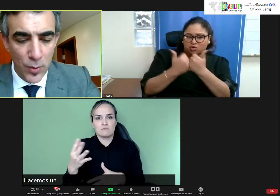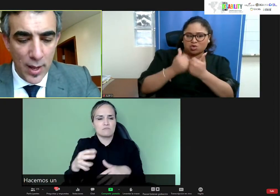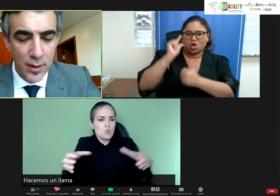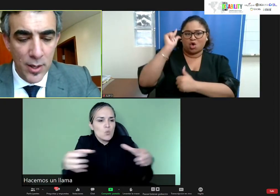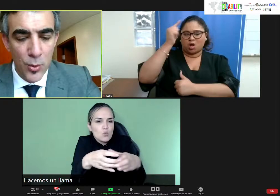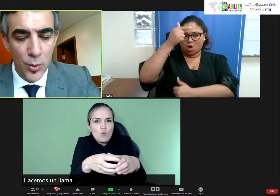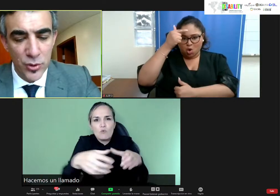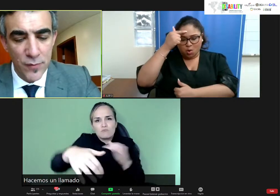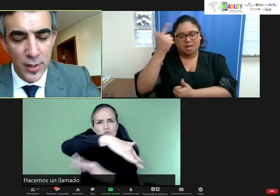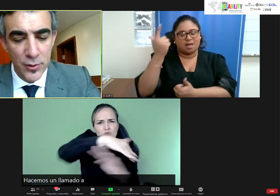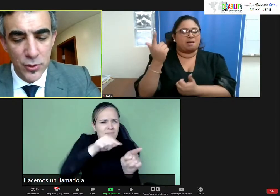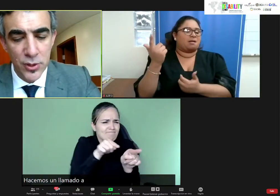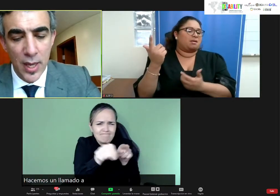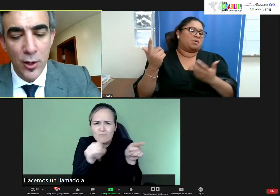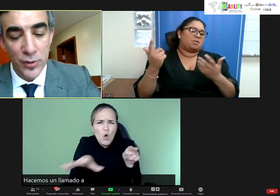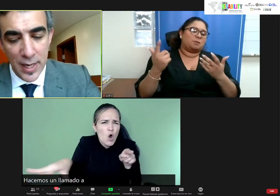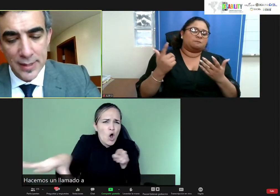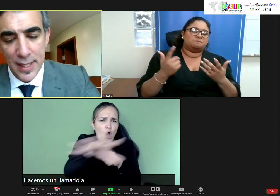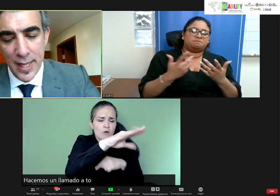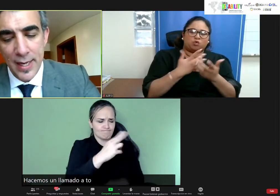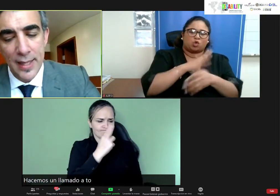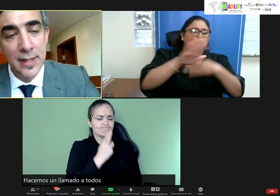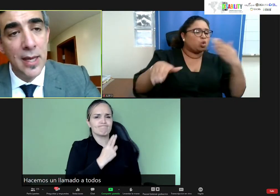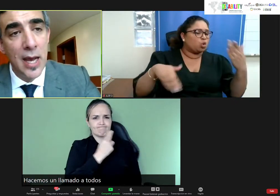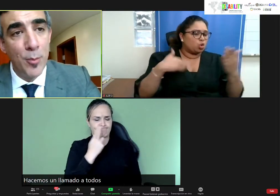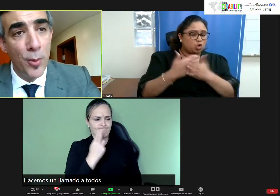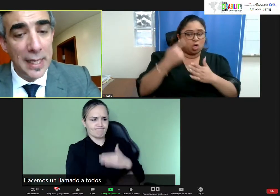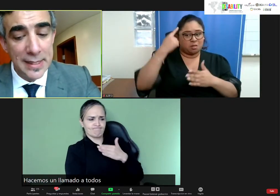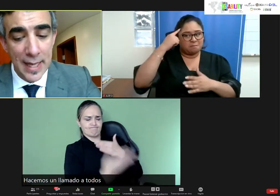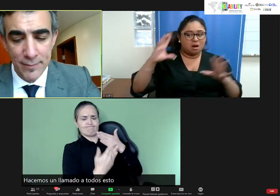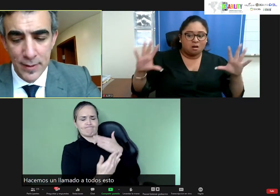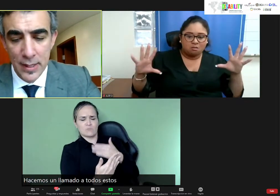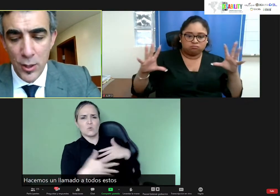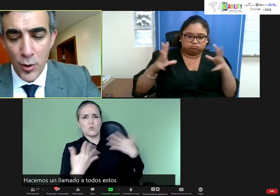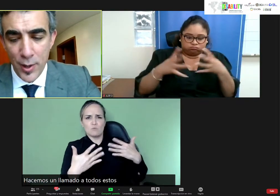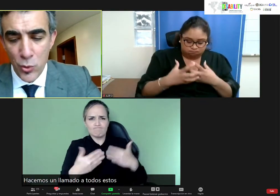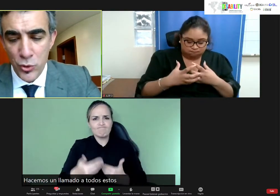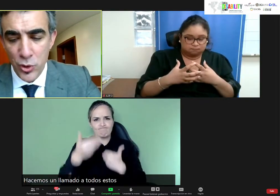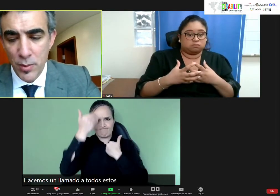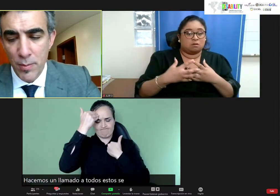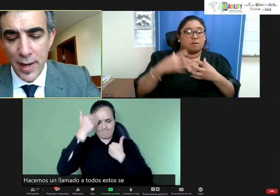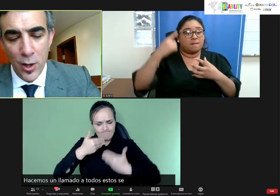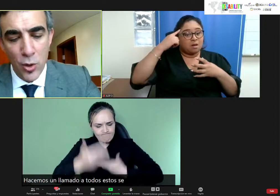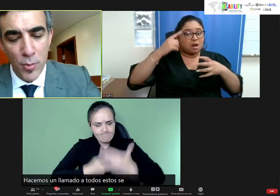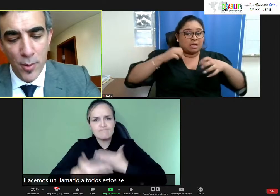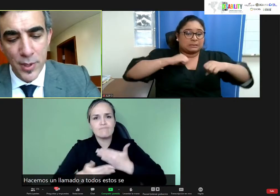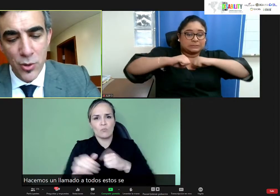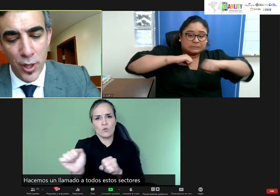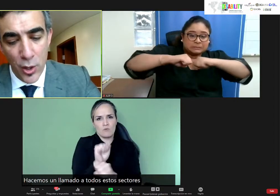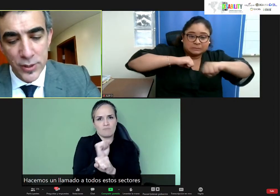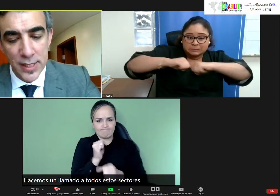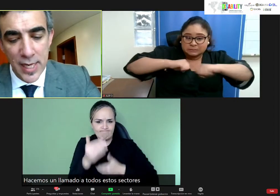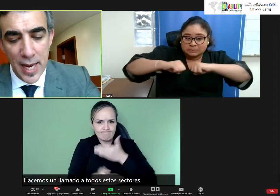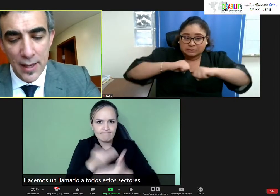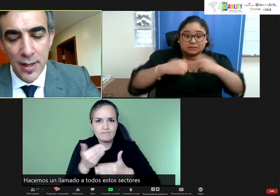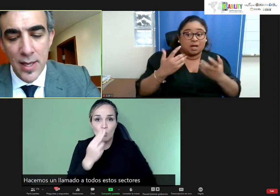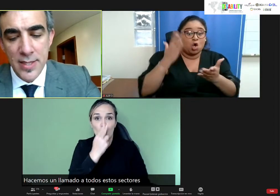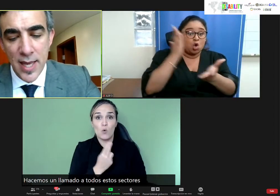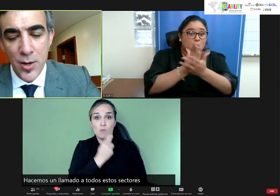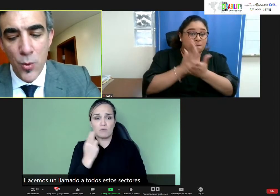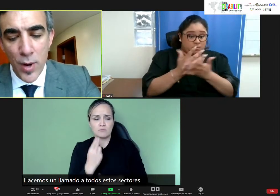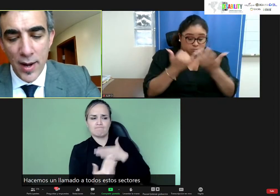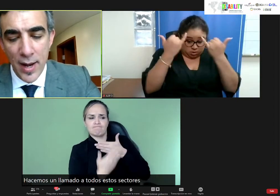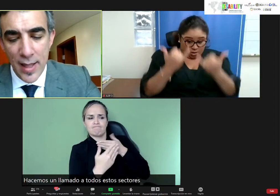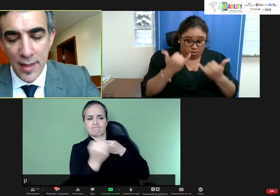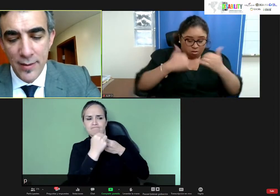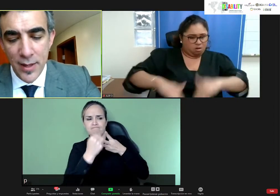and social organizations to put together our efforts to find synergies to mobilize resources so that